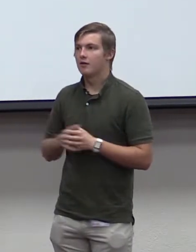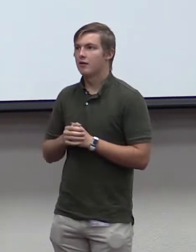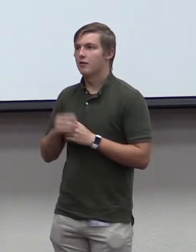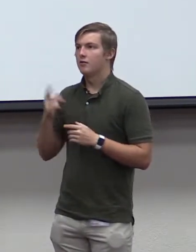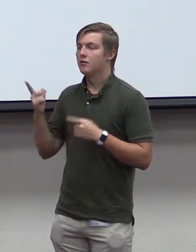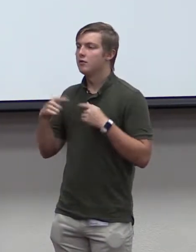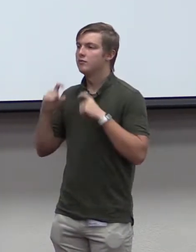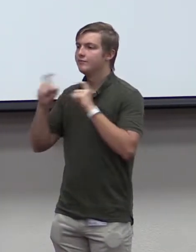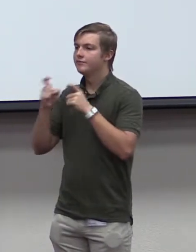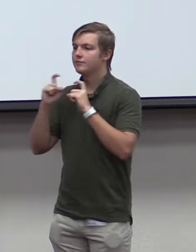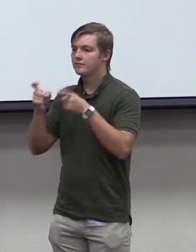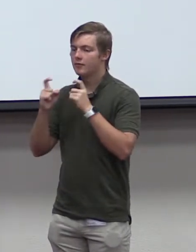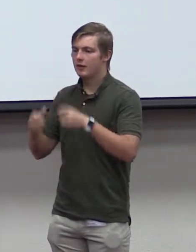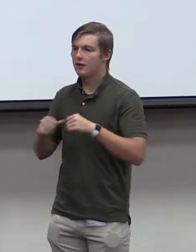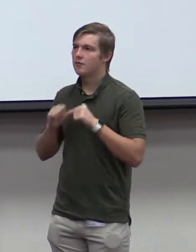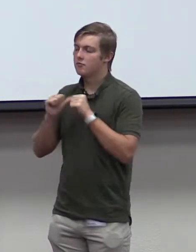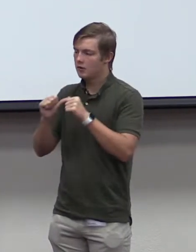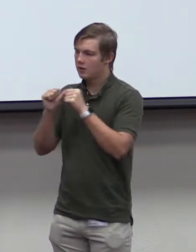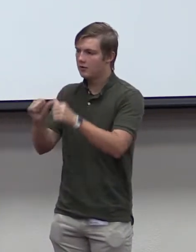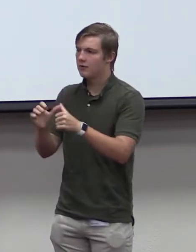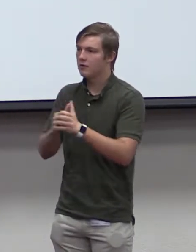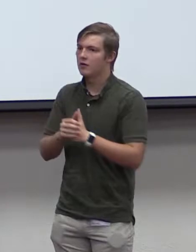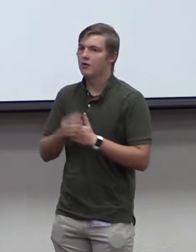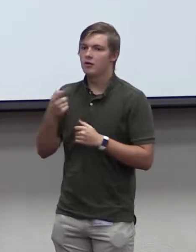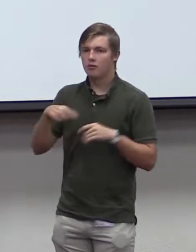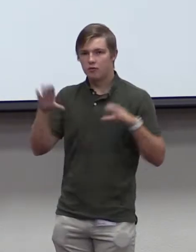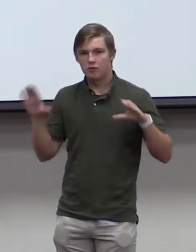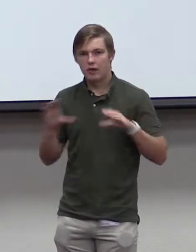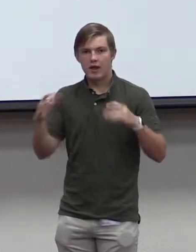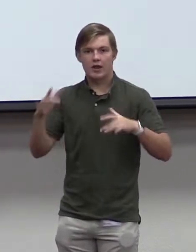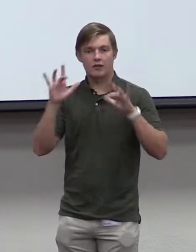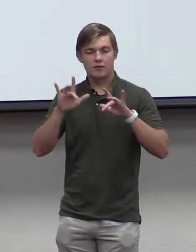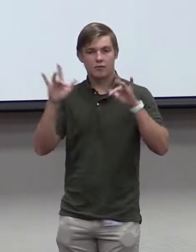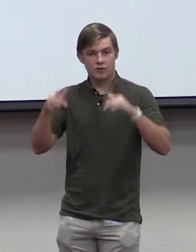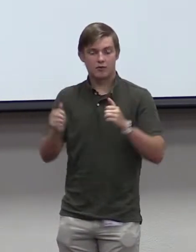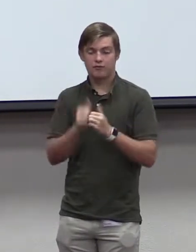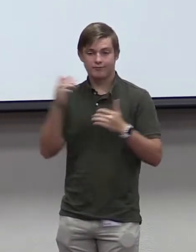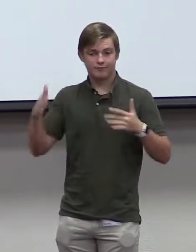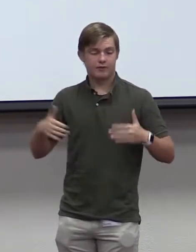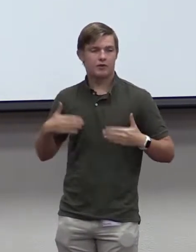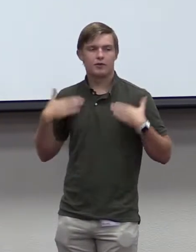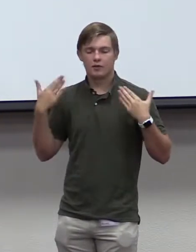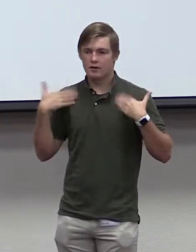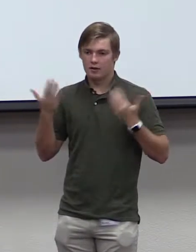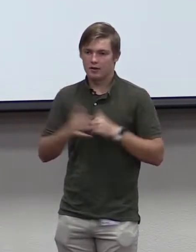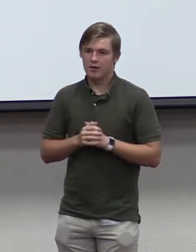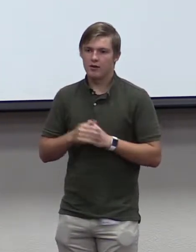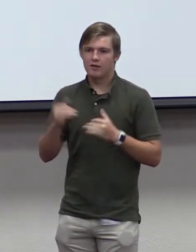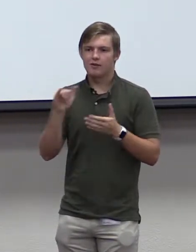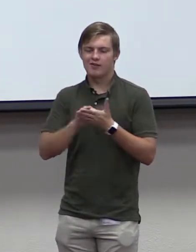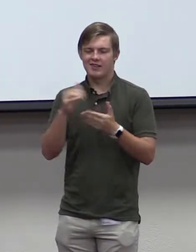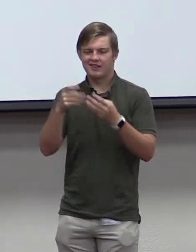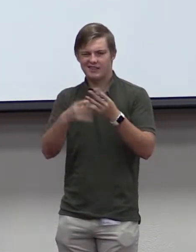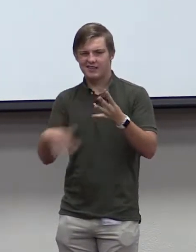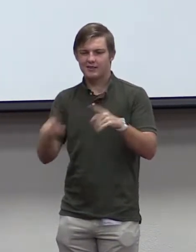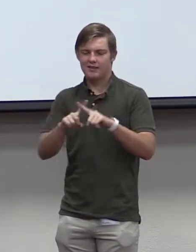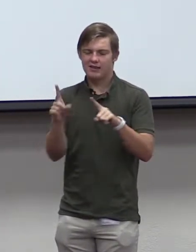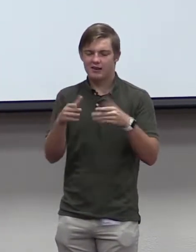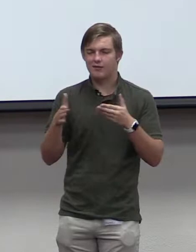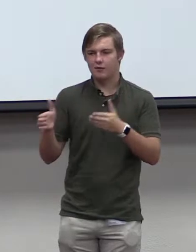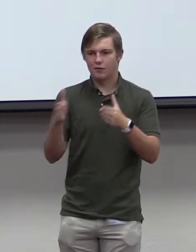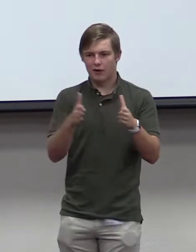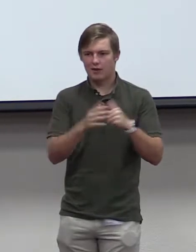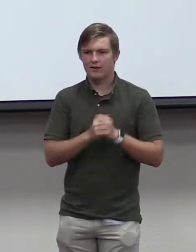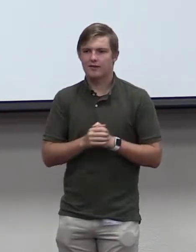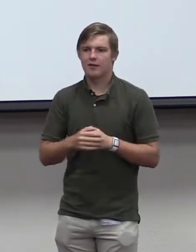the one who leads with zeal, the one who does acts of mercy with cheerfulness. So that's just a list of different ways, of